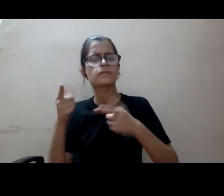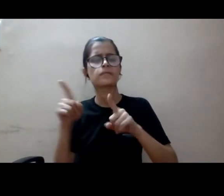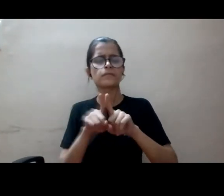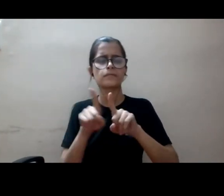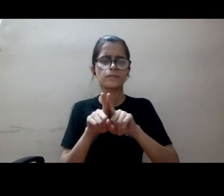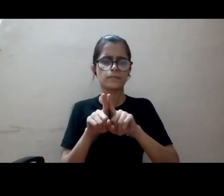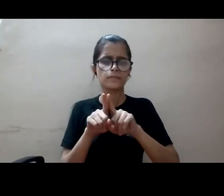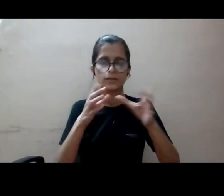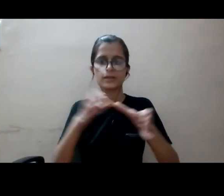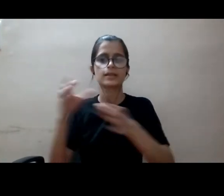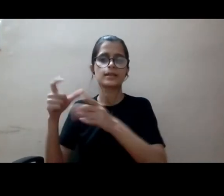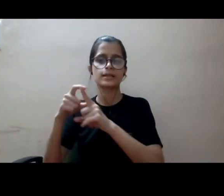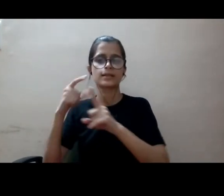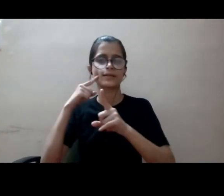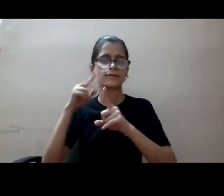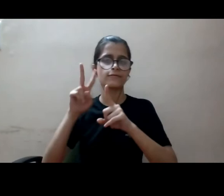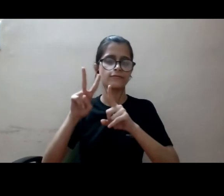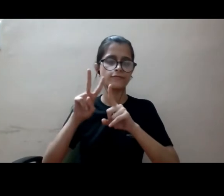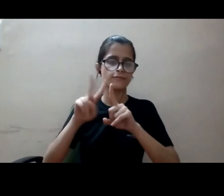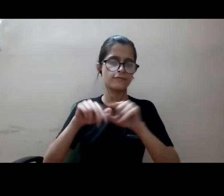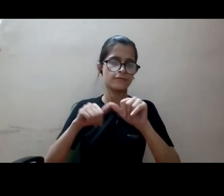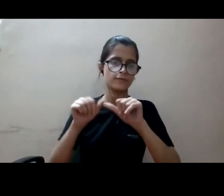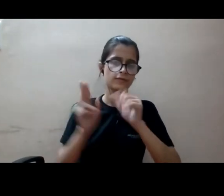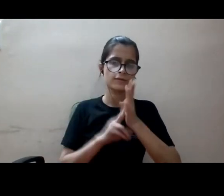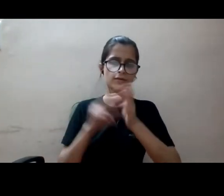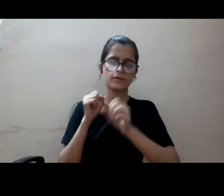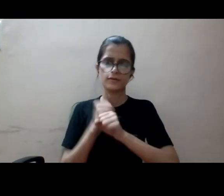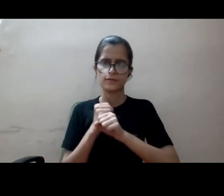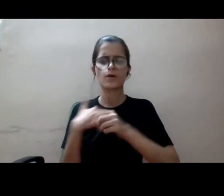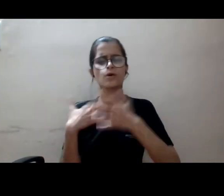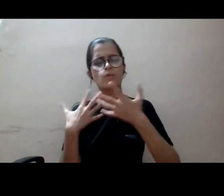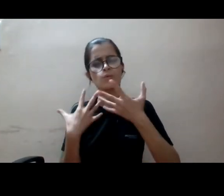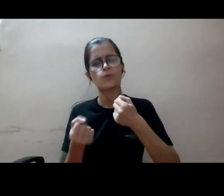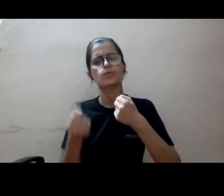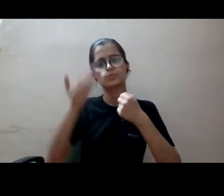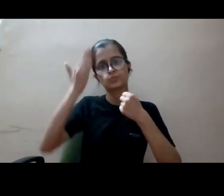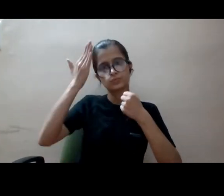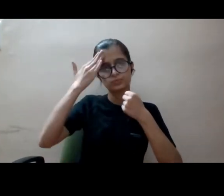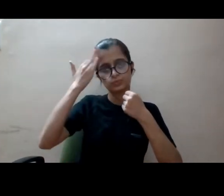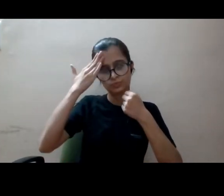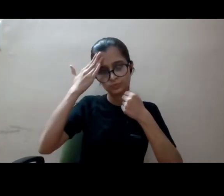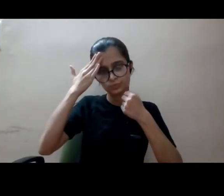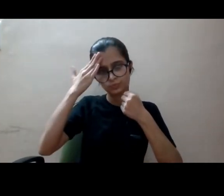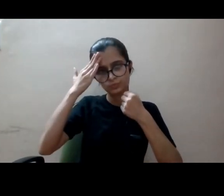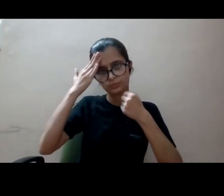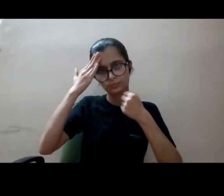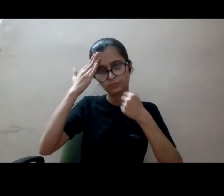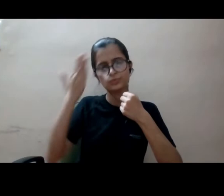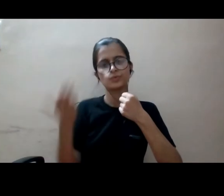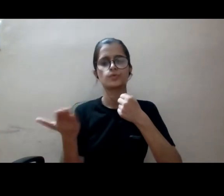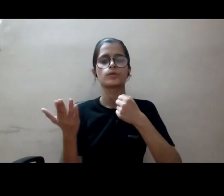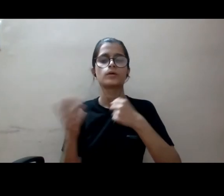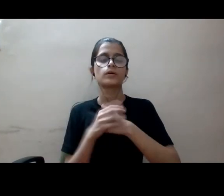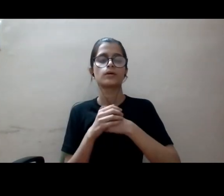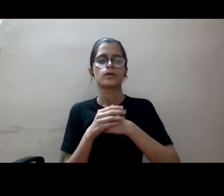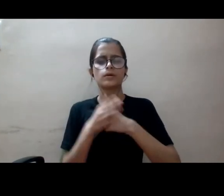we call divyang? I would like to know that, as also the fact,